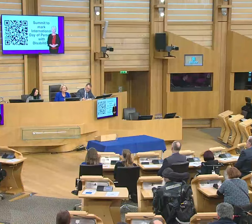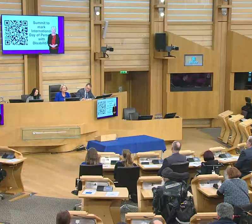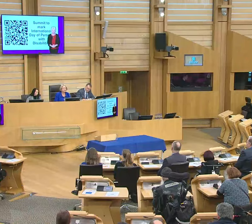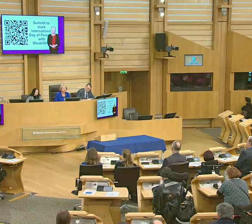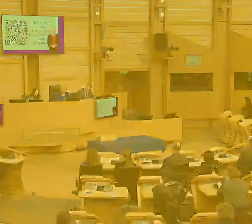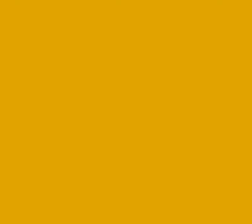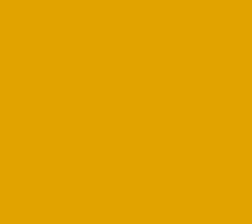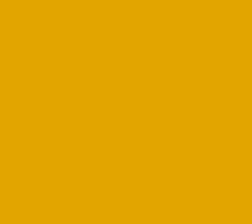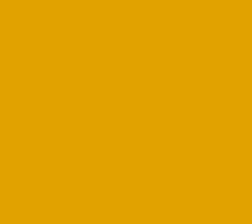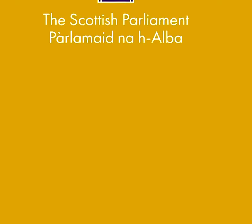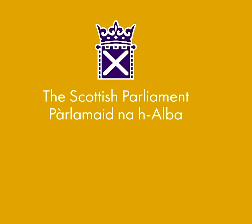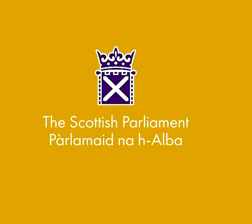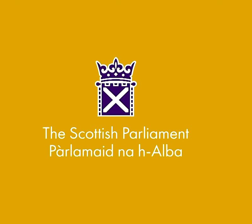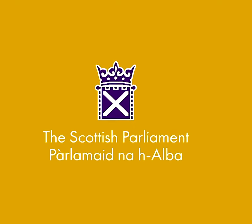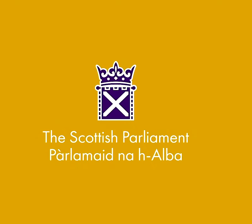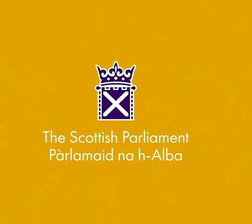hope.